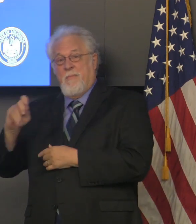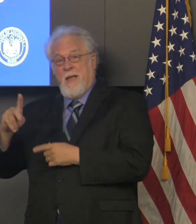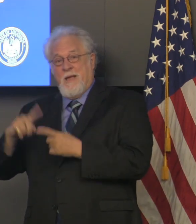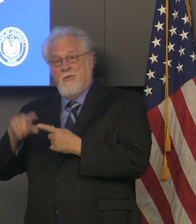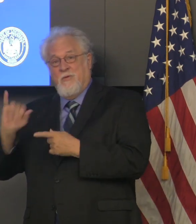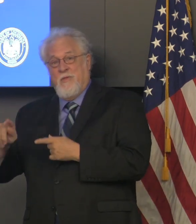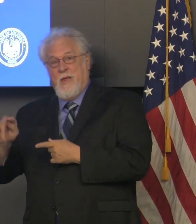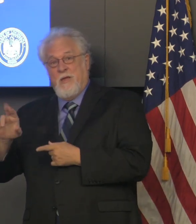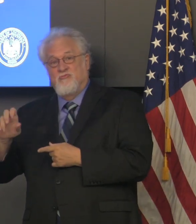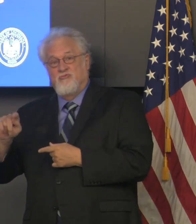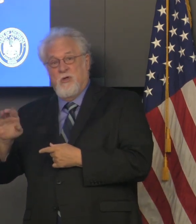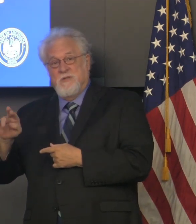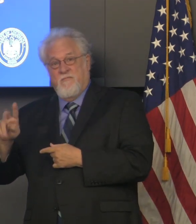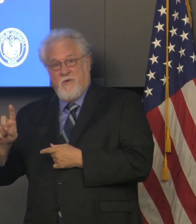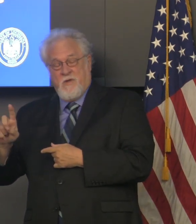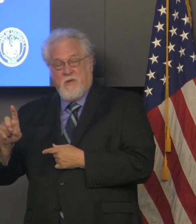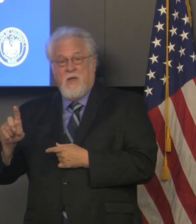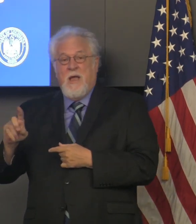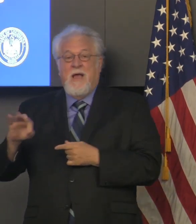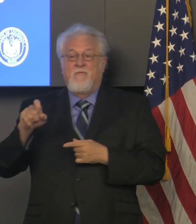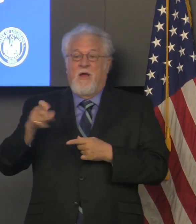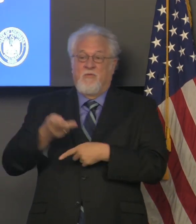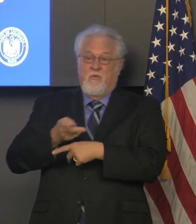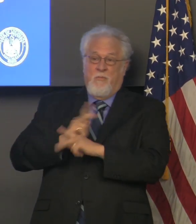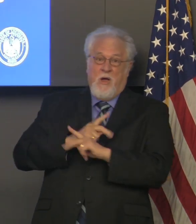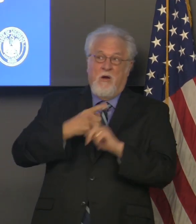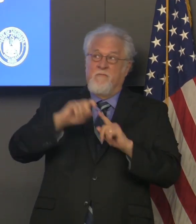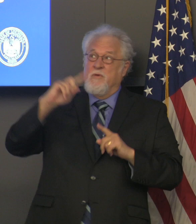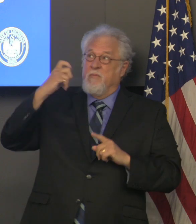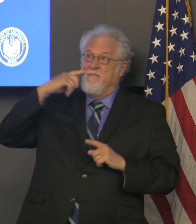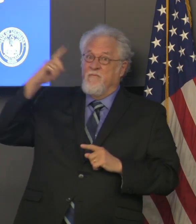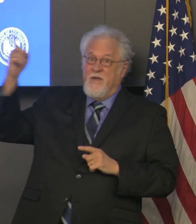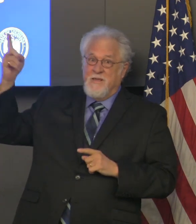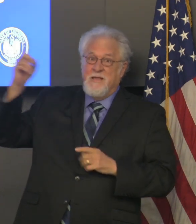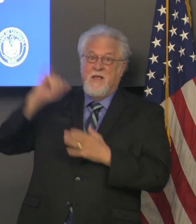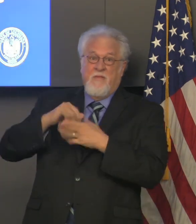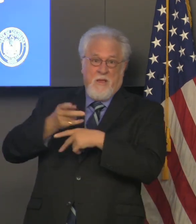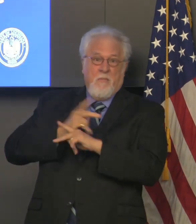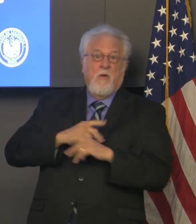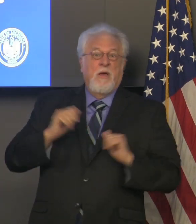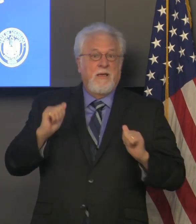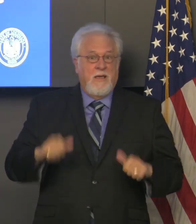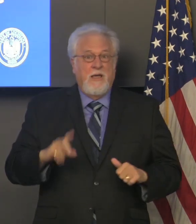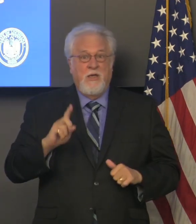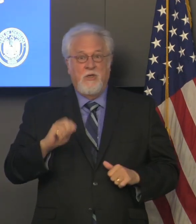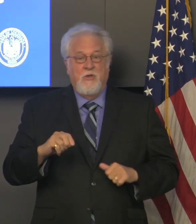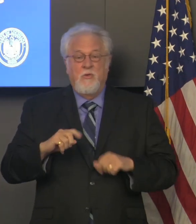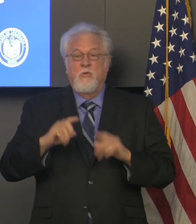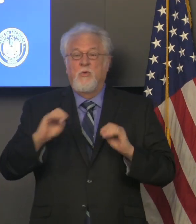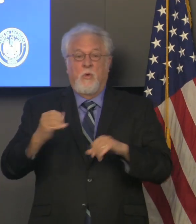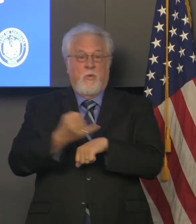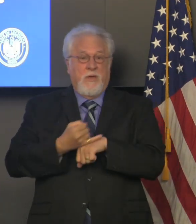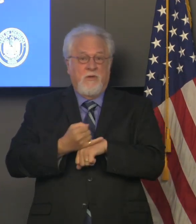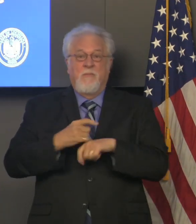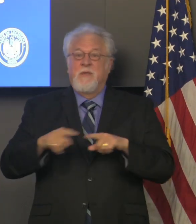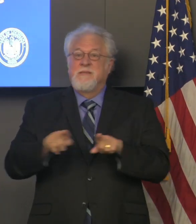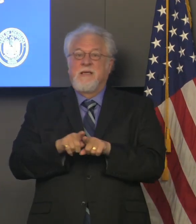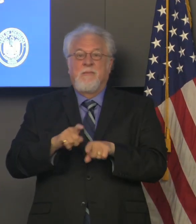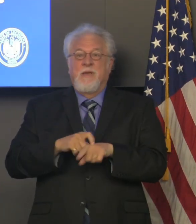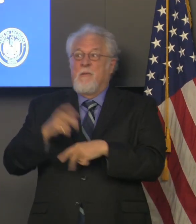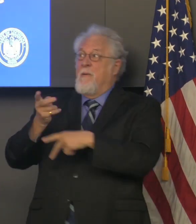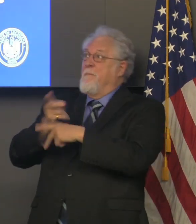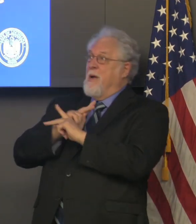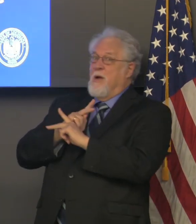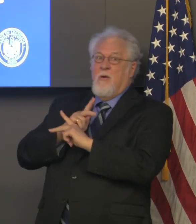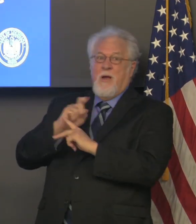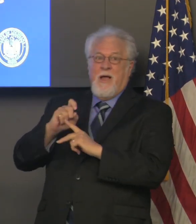Further, if you get to a point where you have to borrow from the federal government, that borrowing is available and it's interest-free, but at the same time you borrow, you